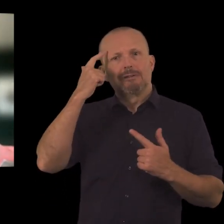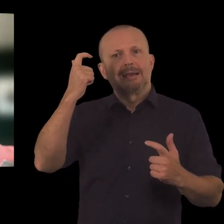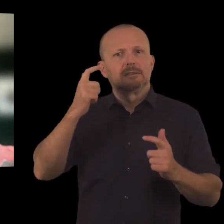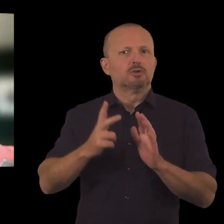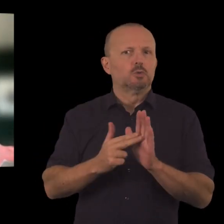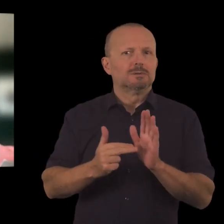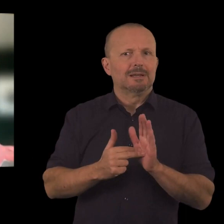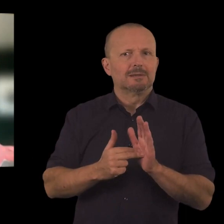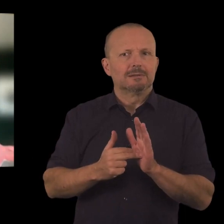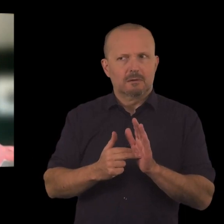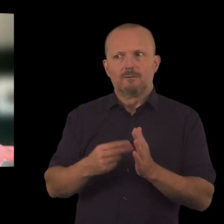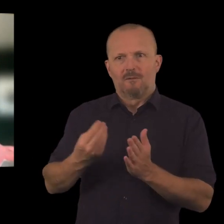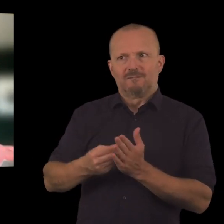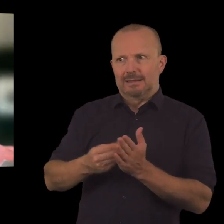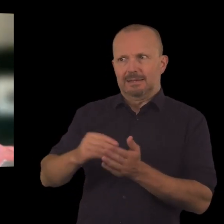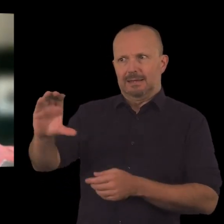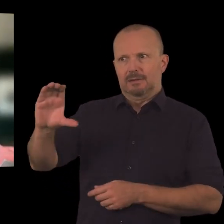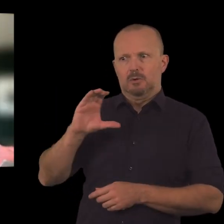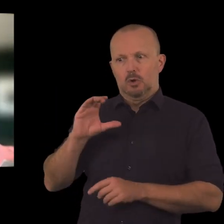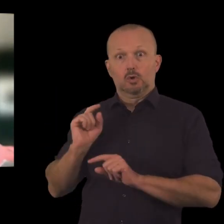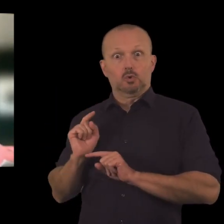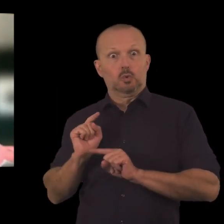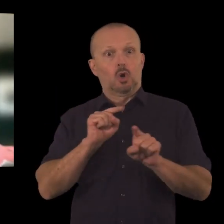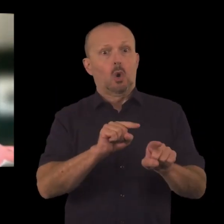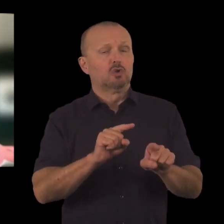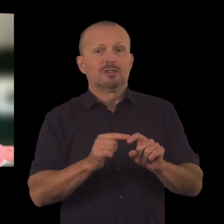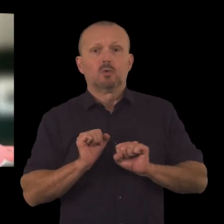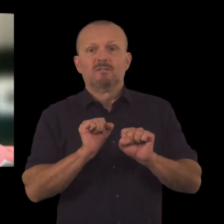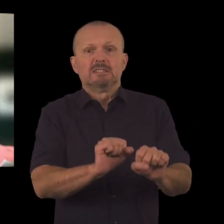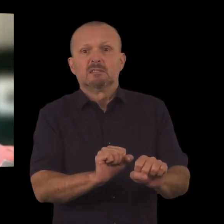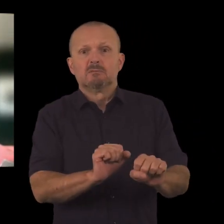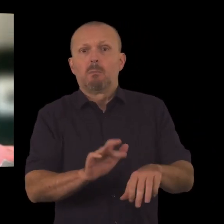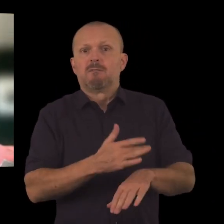7 years ago, and then